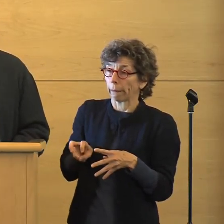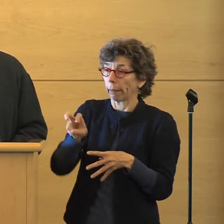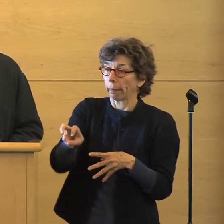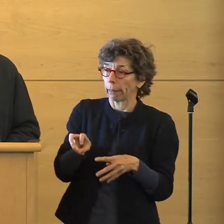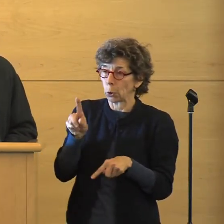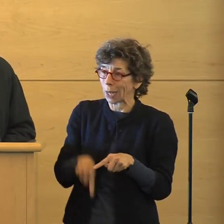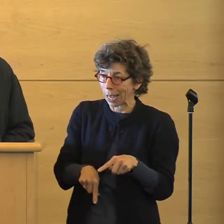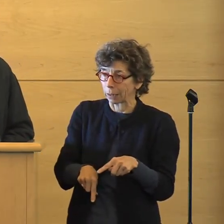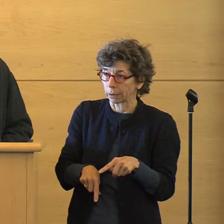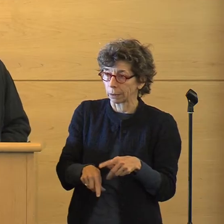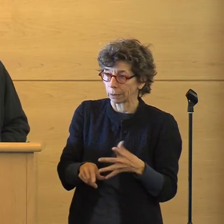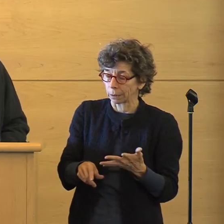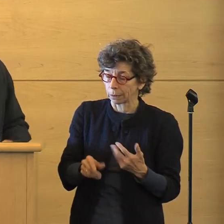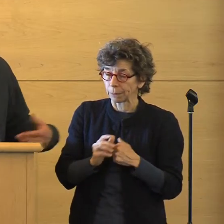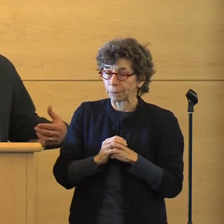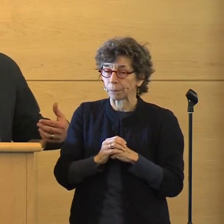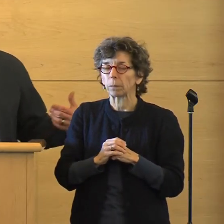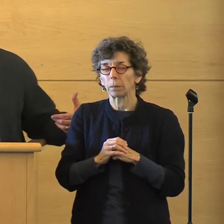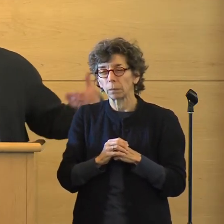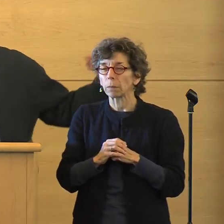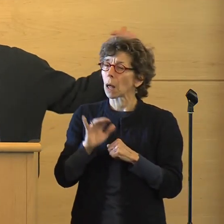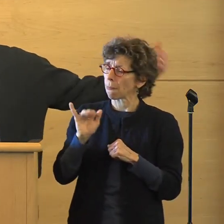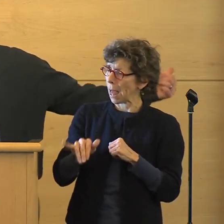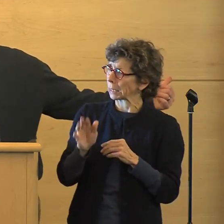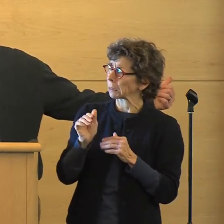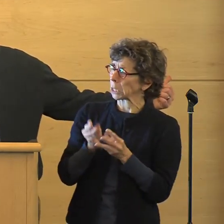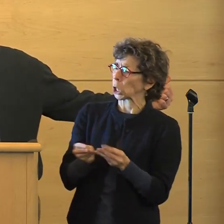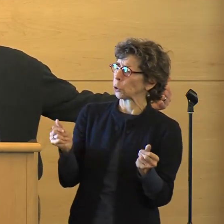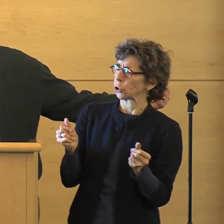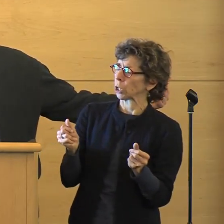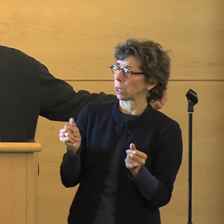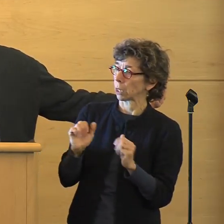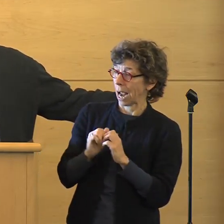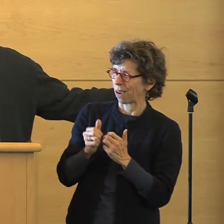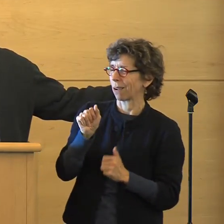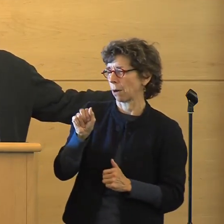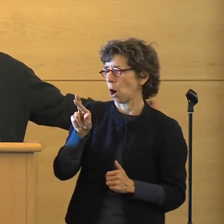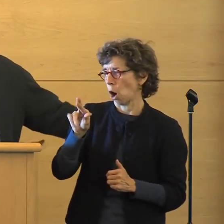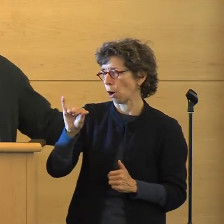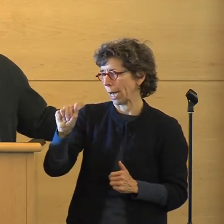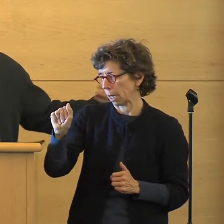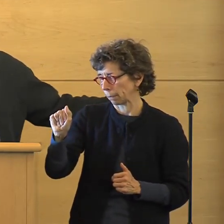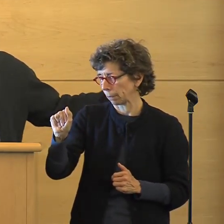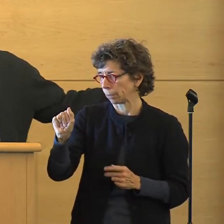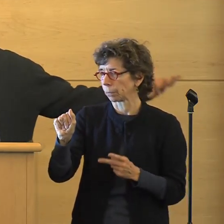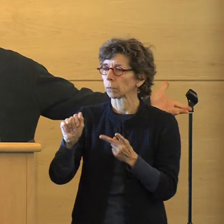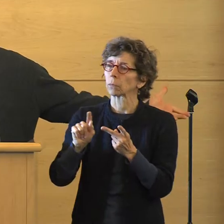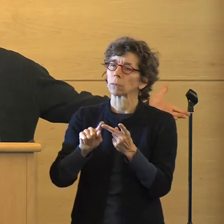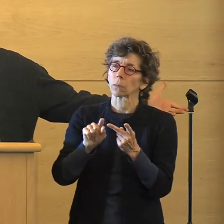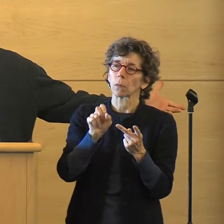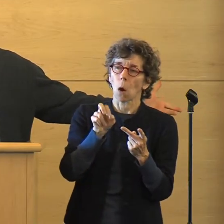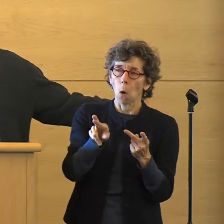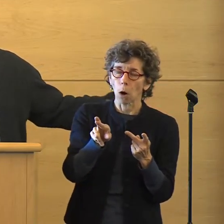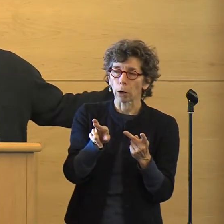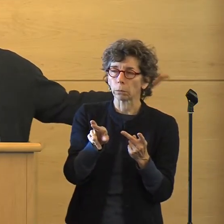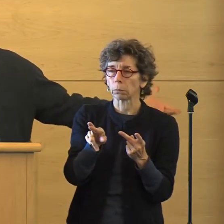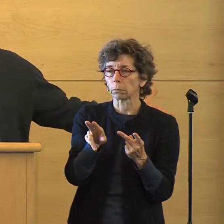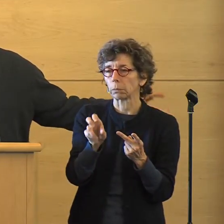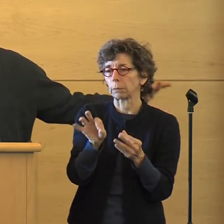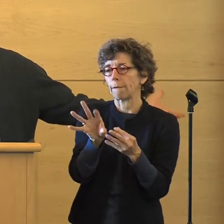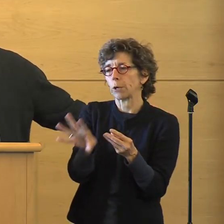see doesn't know that there are five slides in this set. Or a person who can't use a mouse